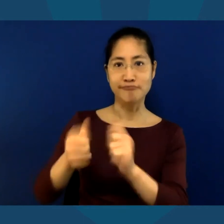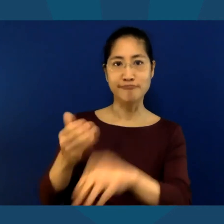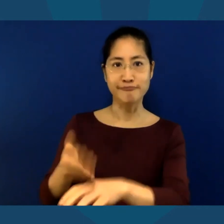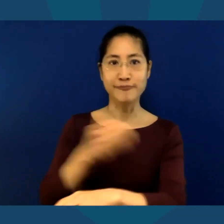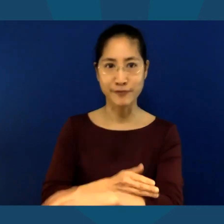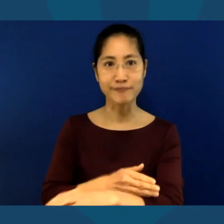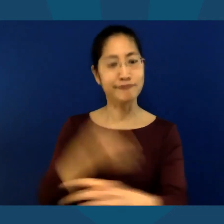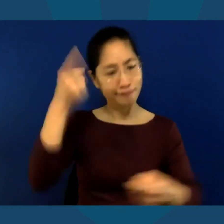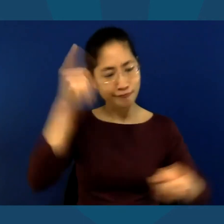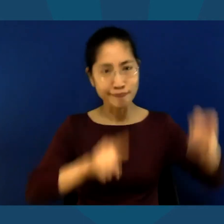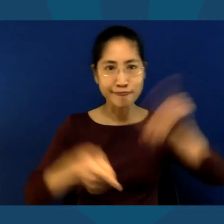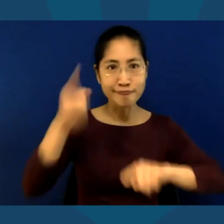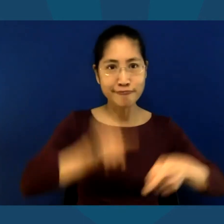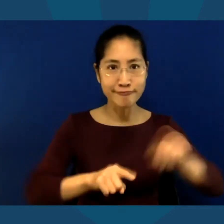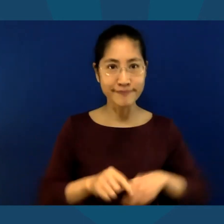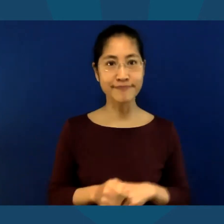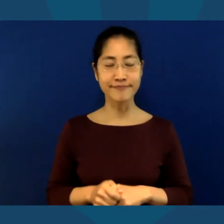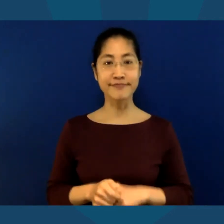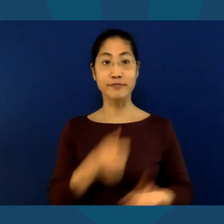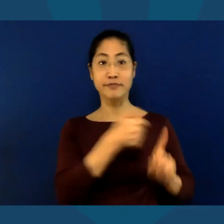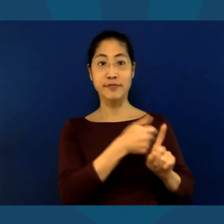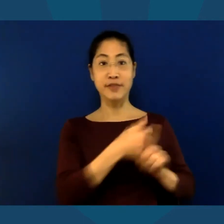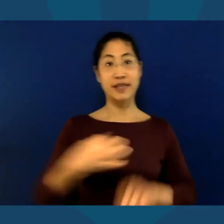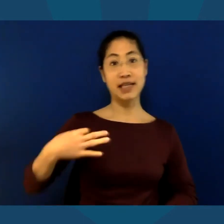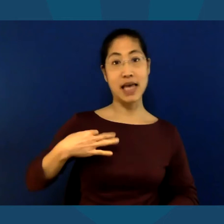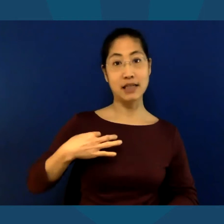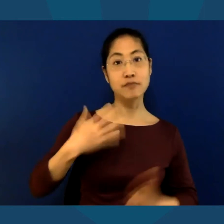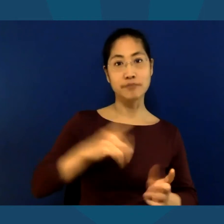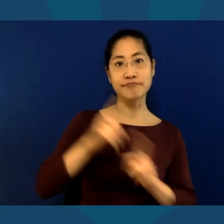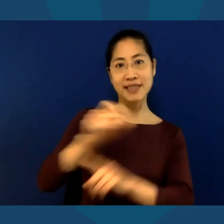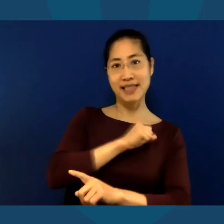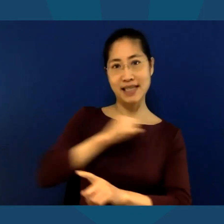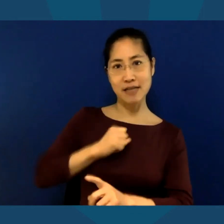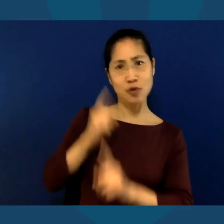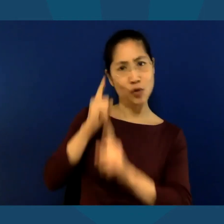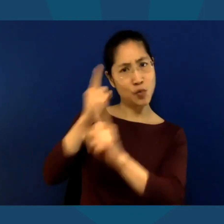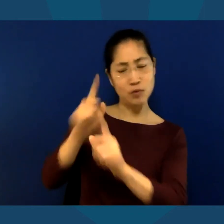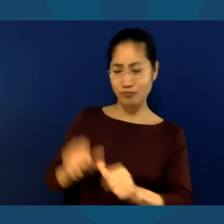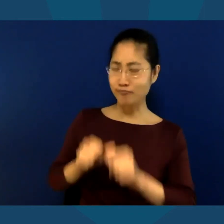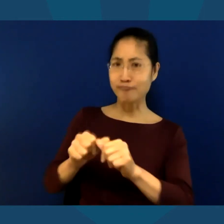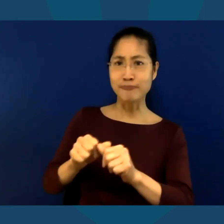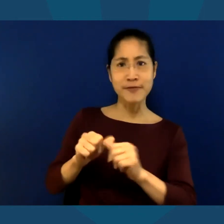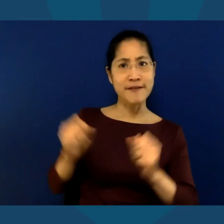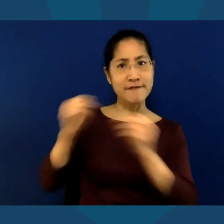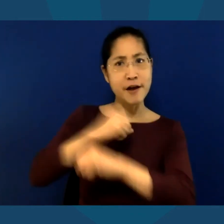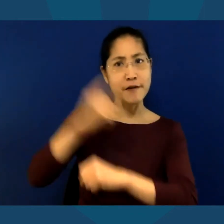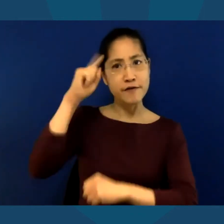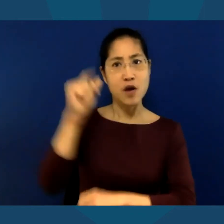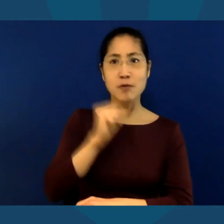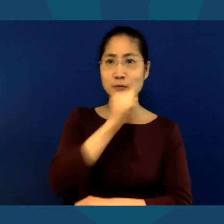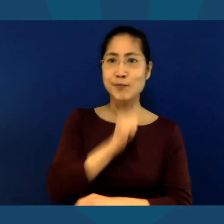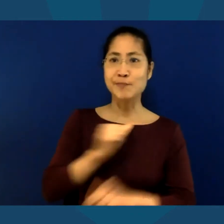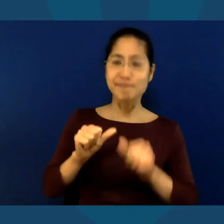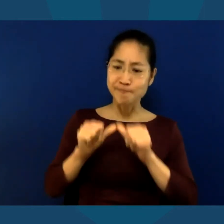Representative Engel is running for the state Senate to continue our fight for a more sustainable